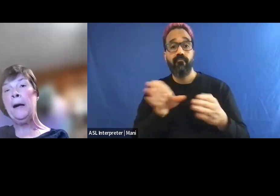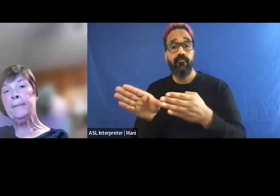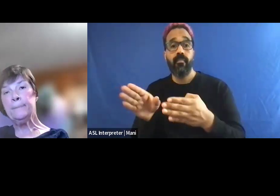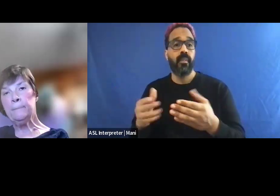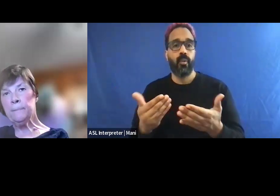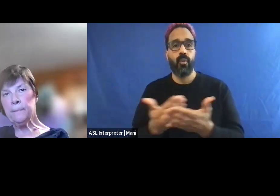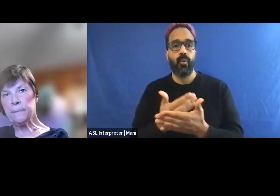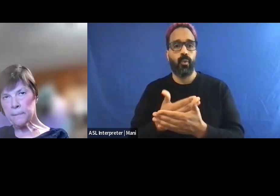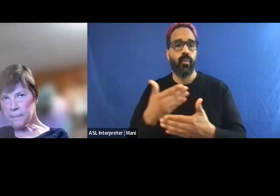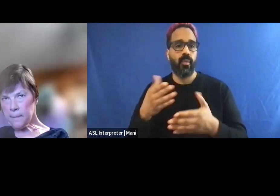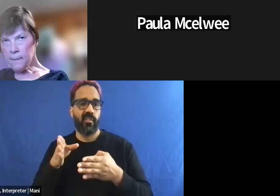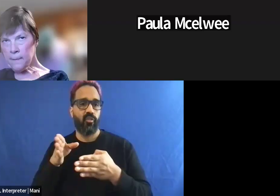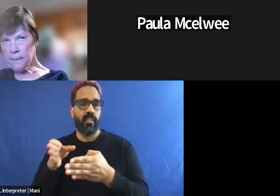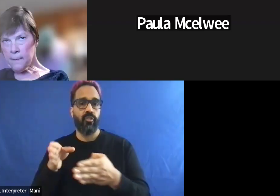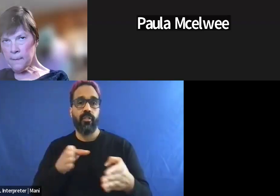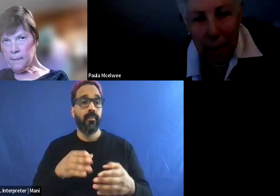slide.